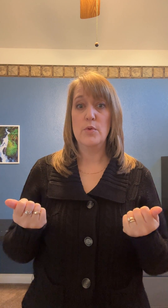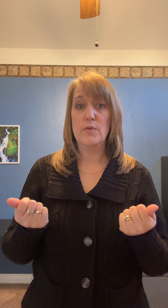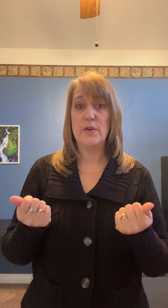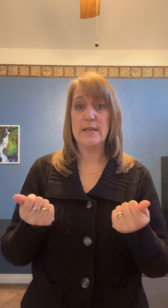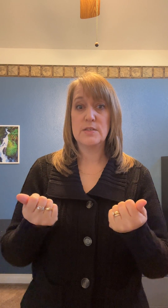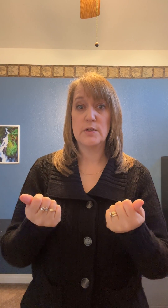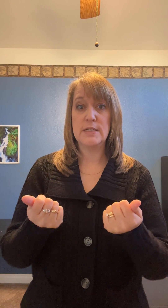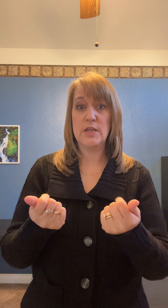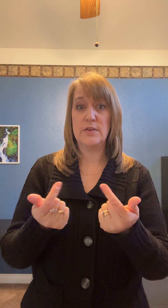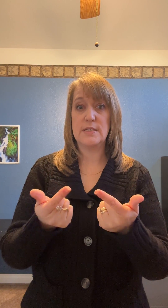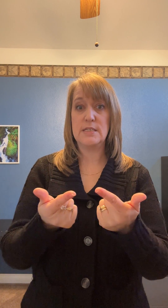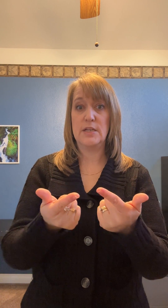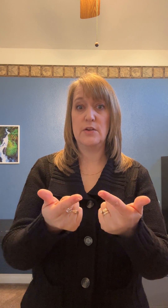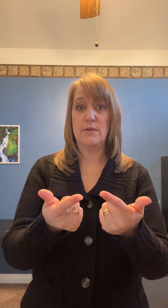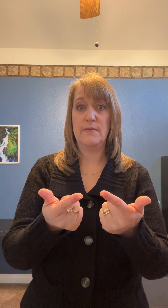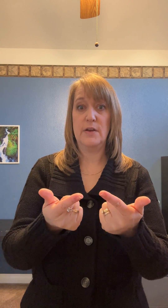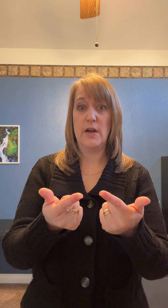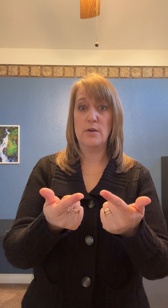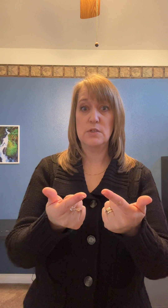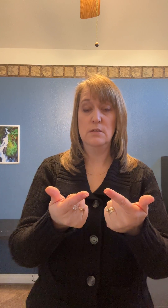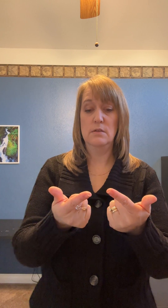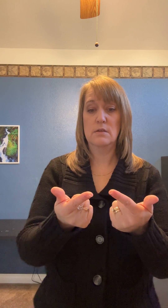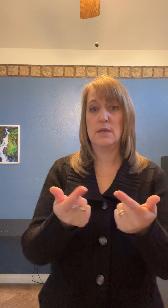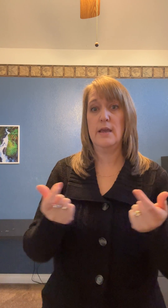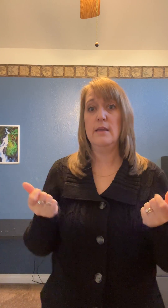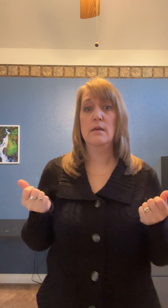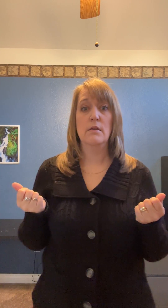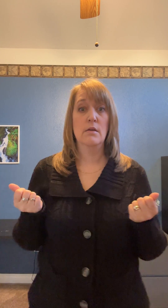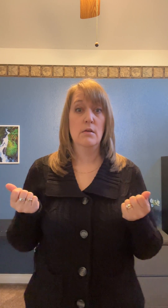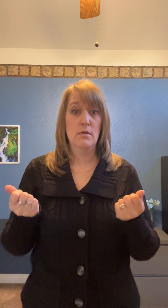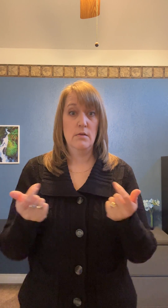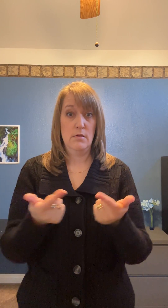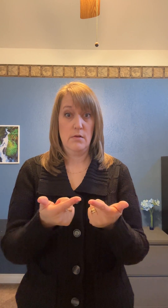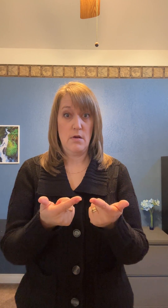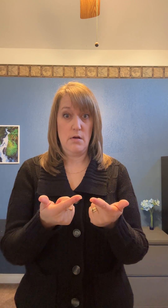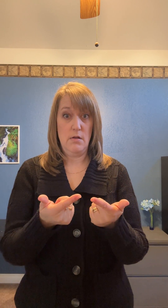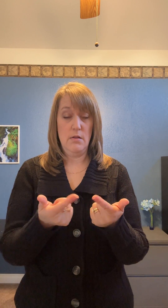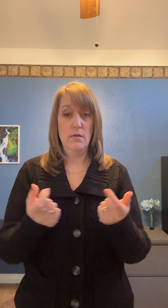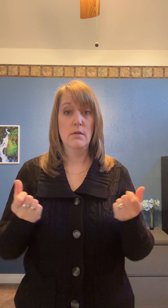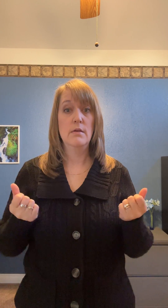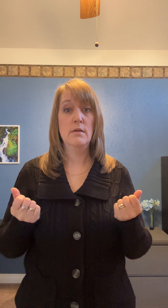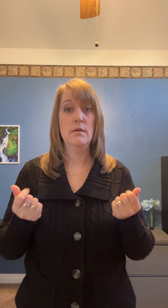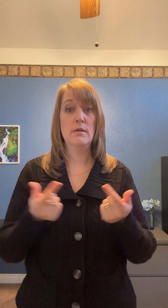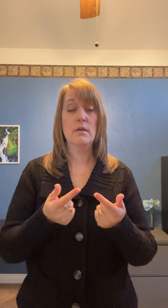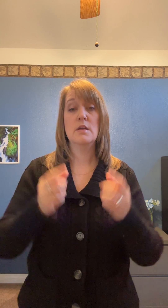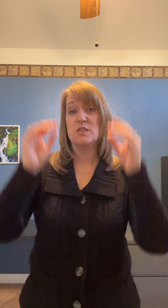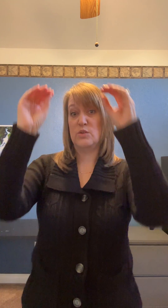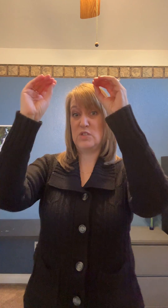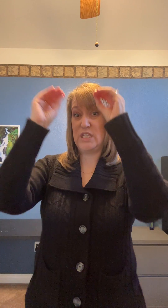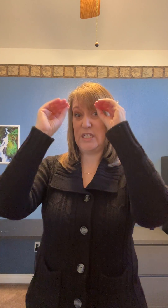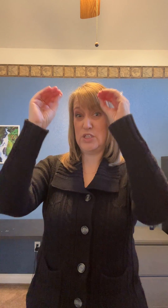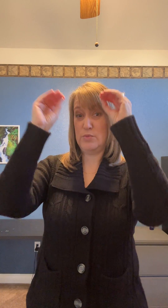your hands toward each other and stick your other finger out. Okay? All. So teach